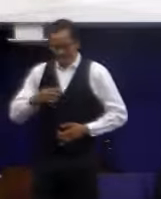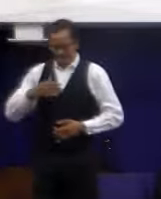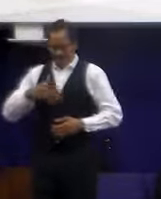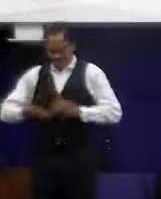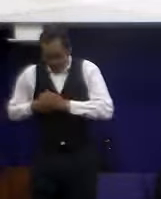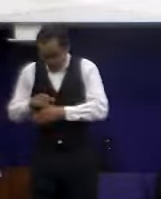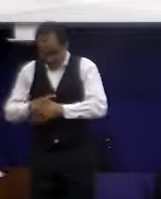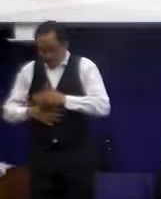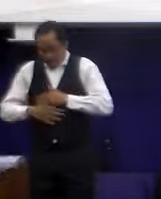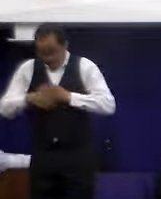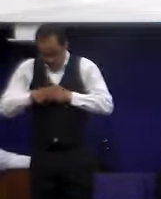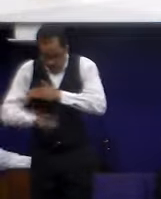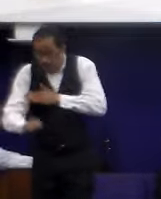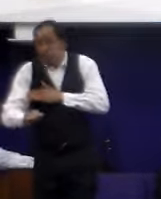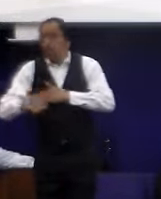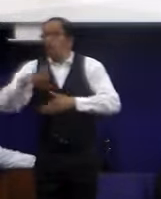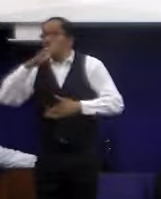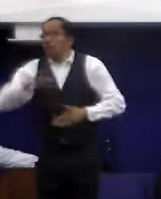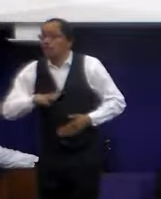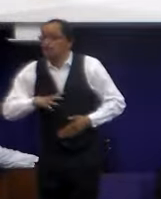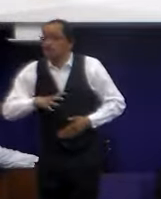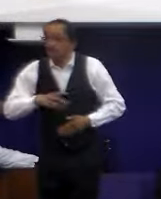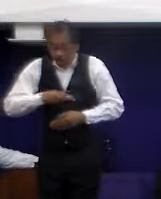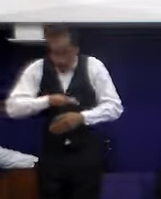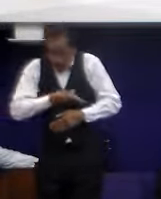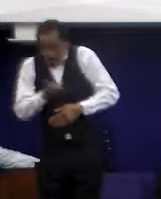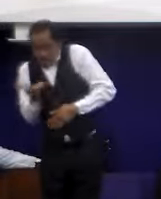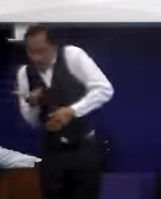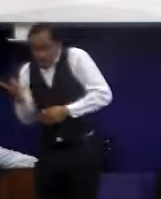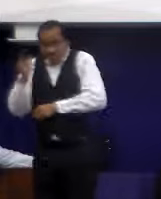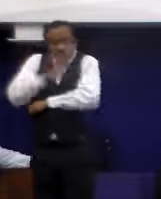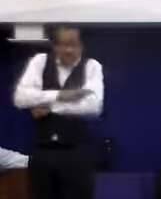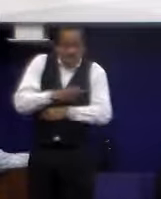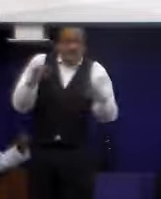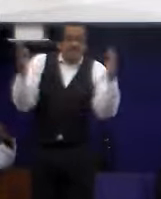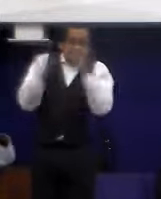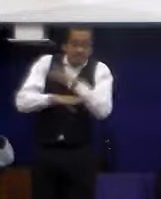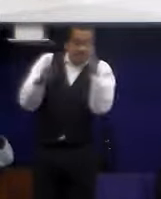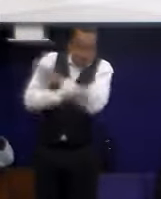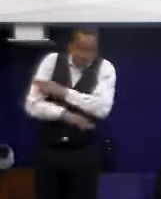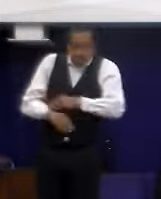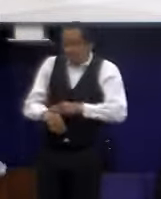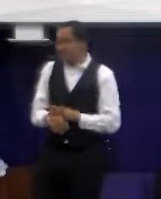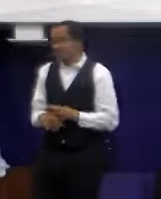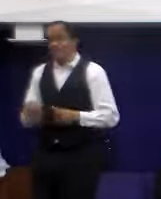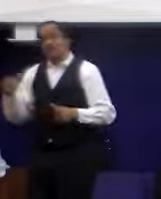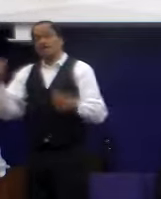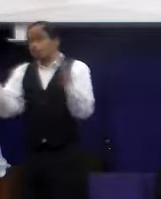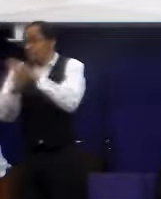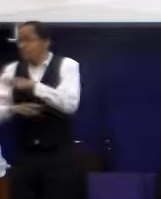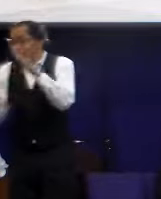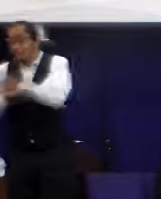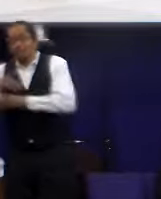of trouble. Amen. A few days in his life, but it will be trouble all every day of our life. Yeah.